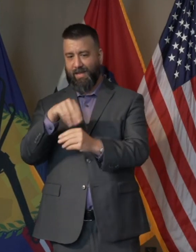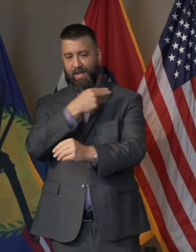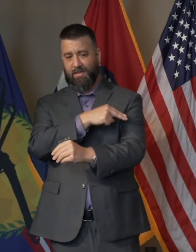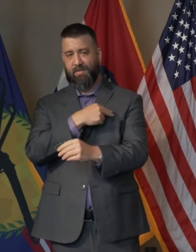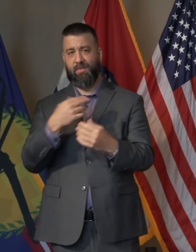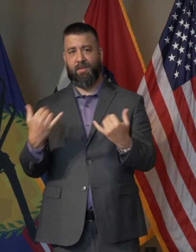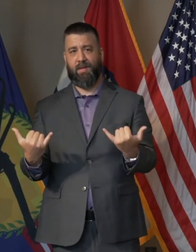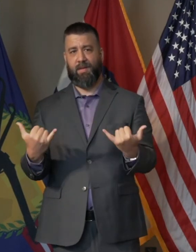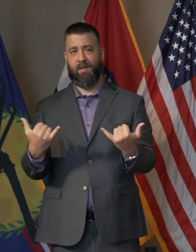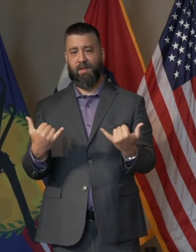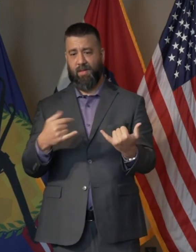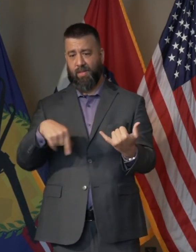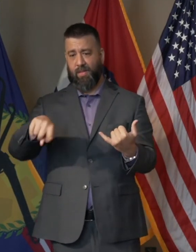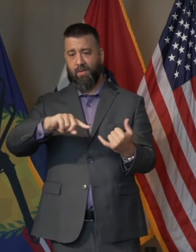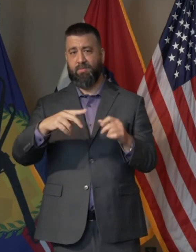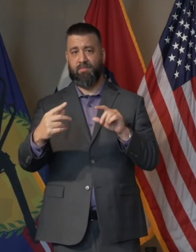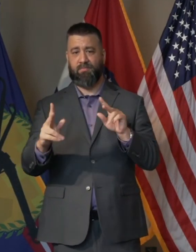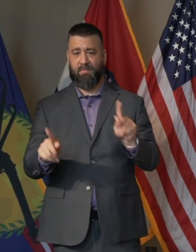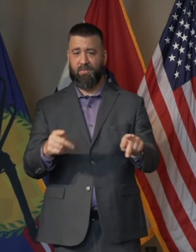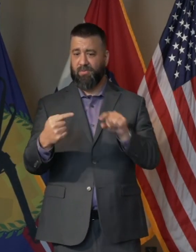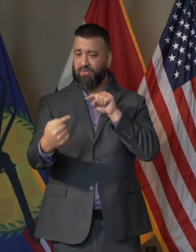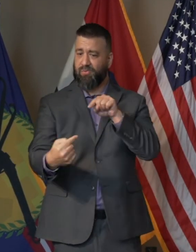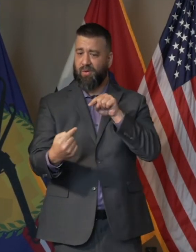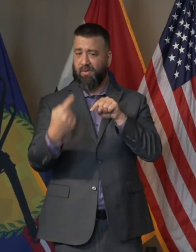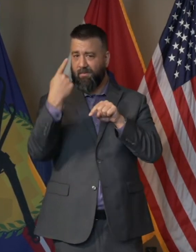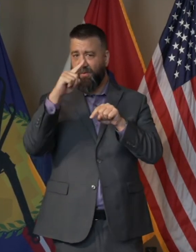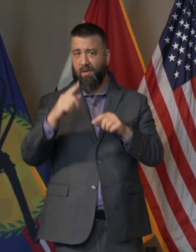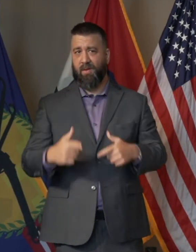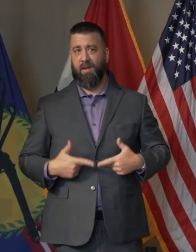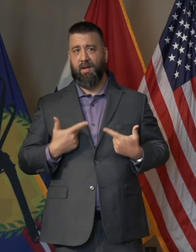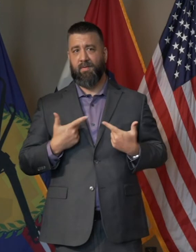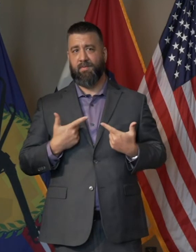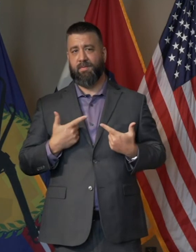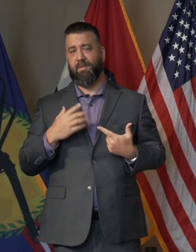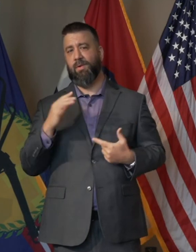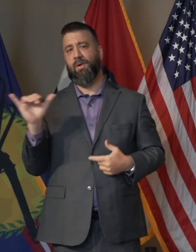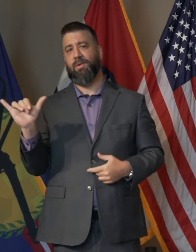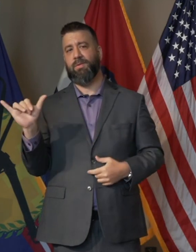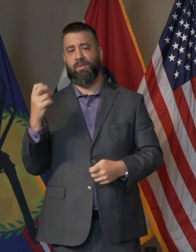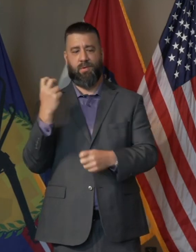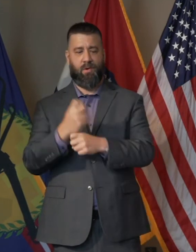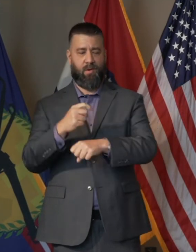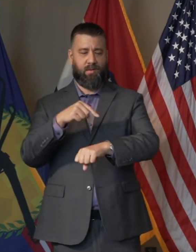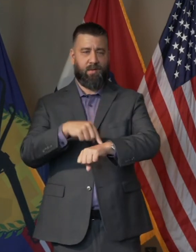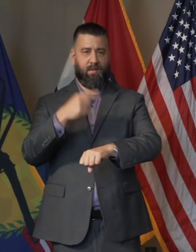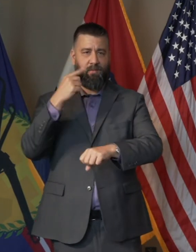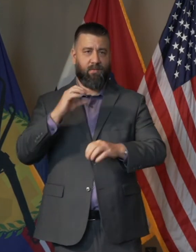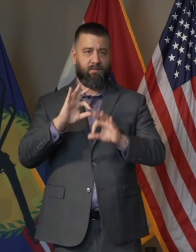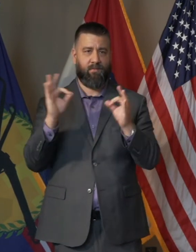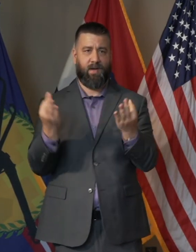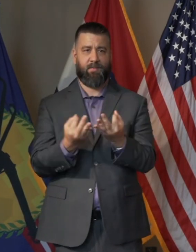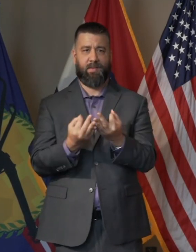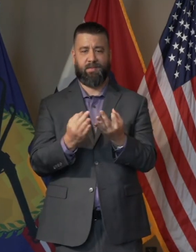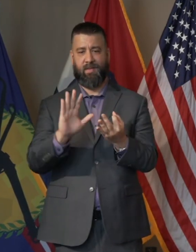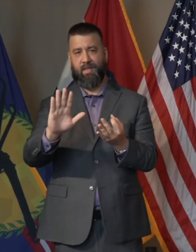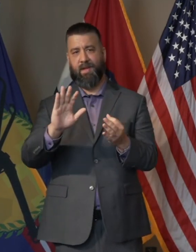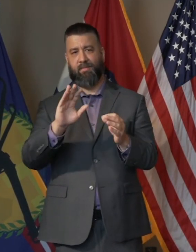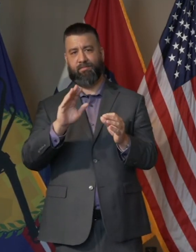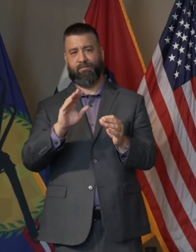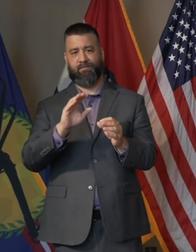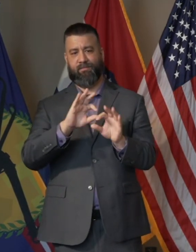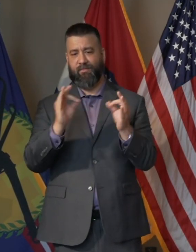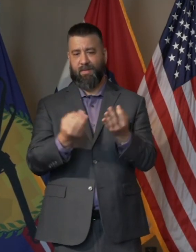hospitals, who are struggling for their lives, and difficult time for families who have lost their loved ones. And we're all going to work through this